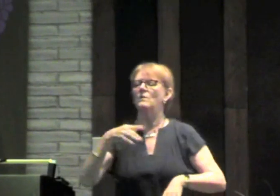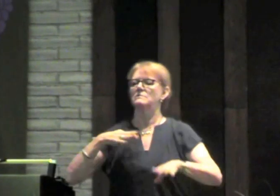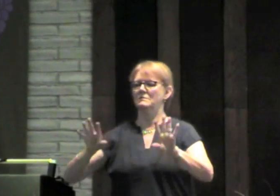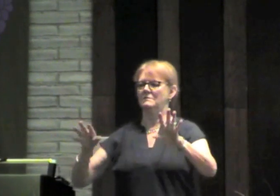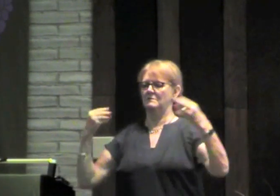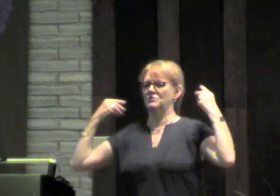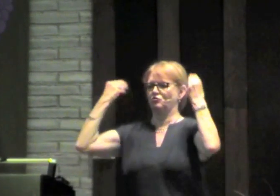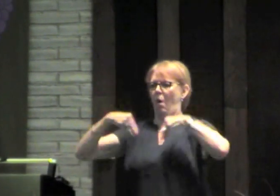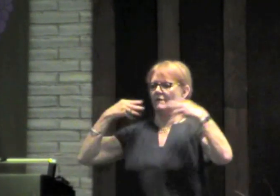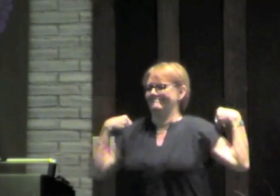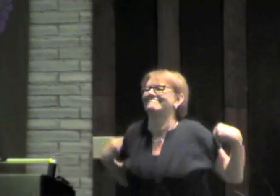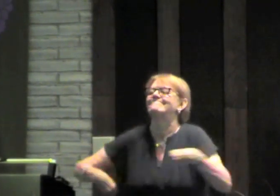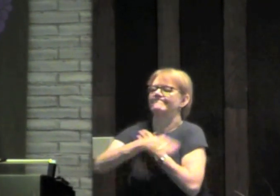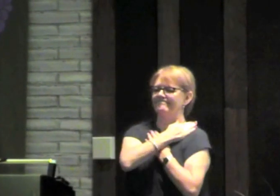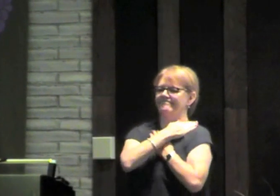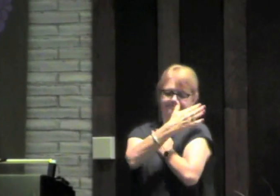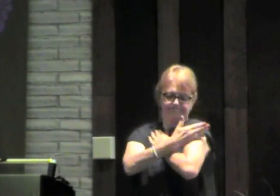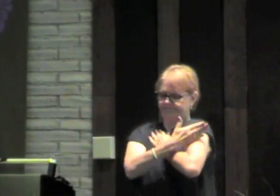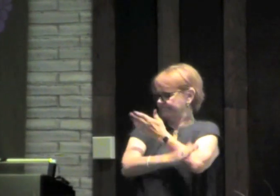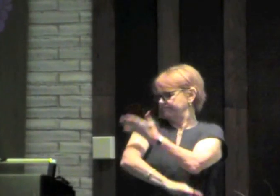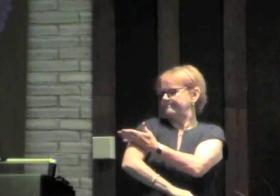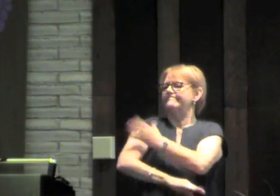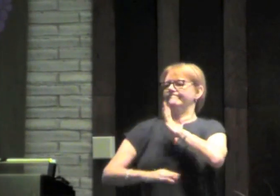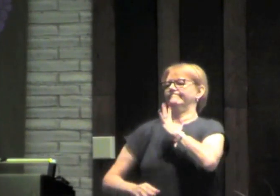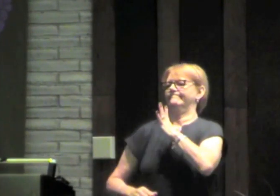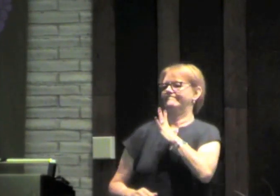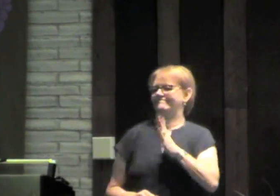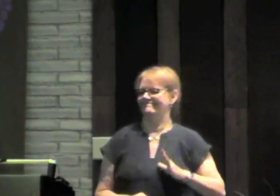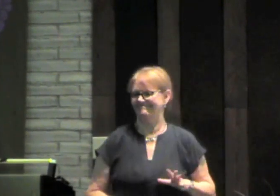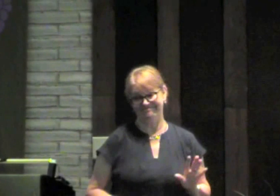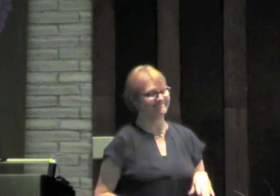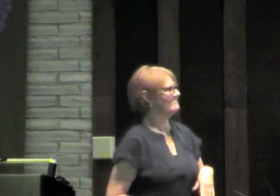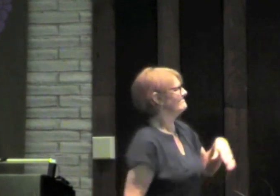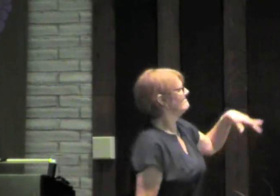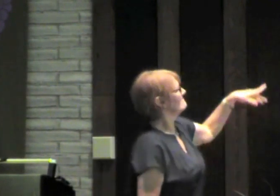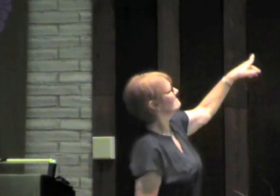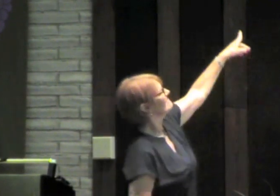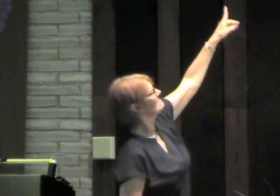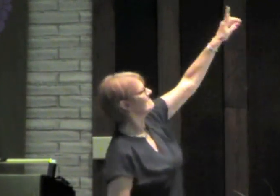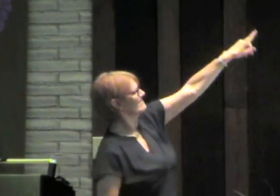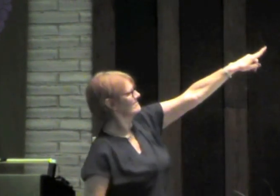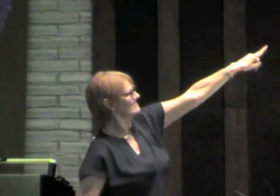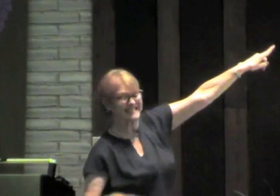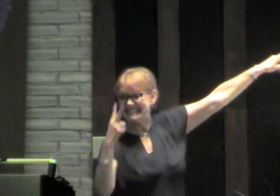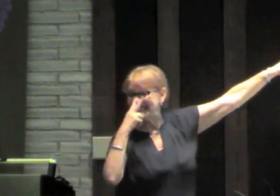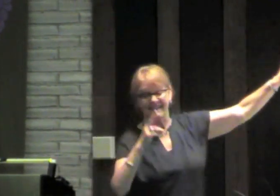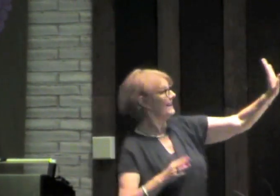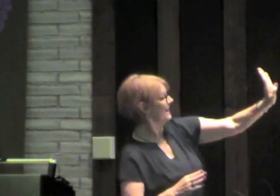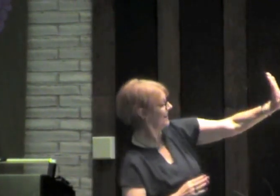You know, another time I went with a sleeveless shirt on, and I was not allowed to enter until they gave me an overgarment to